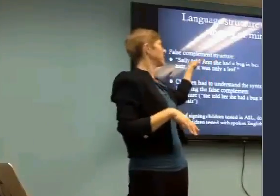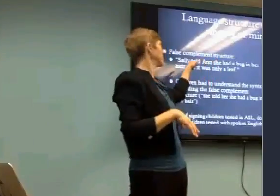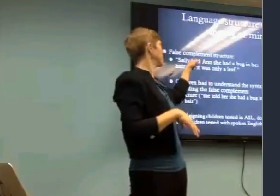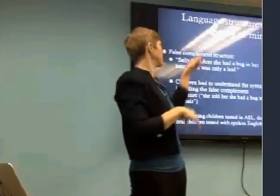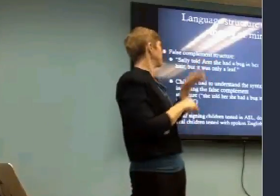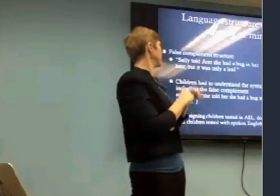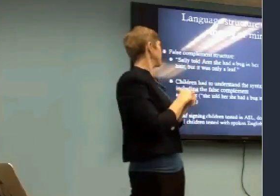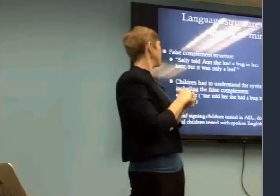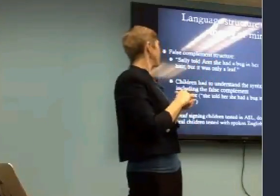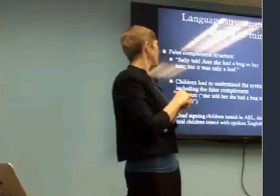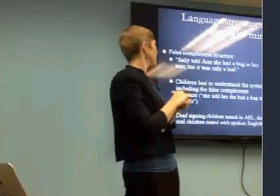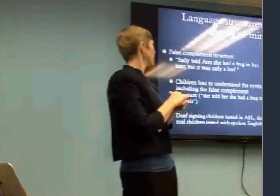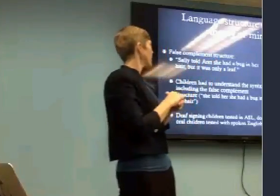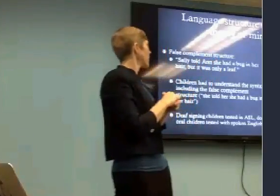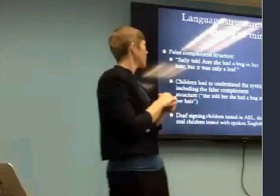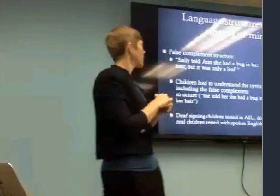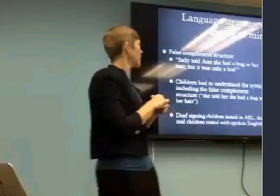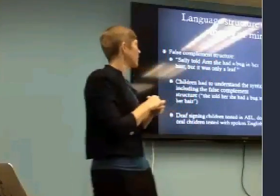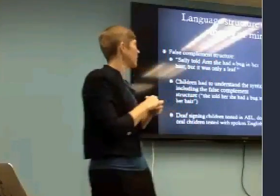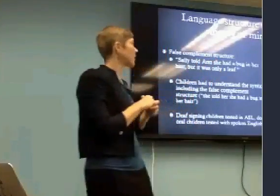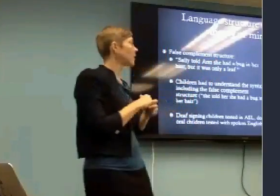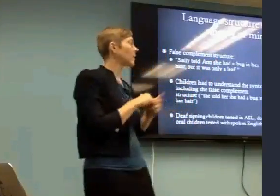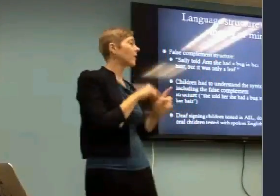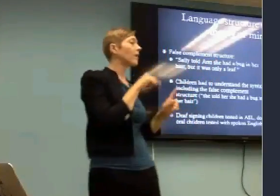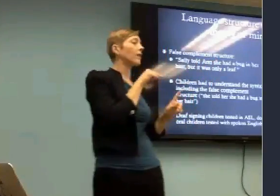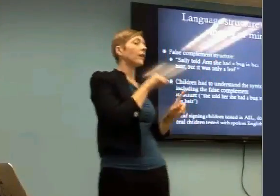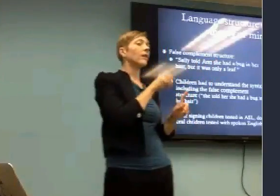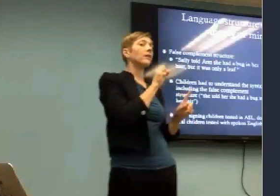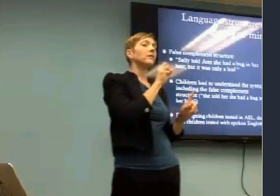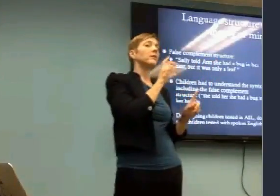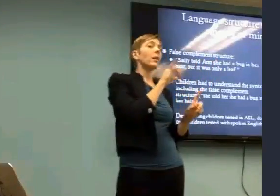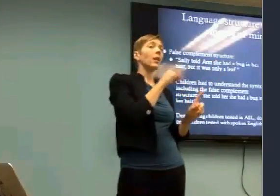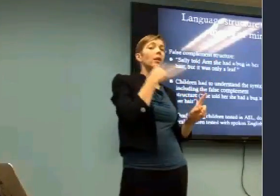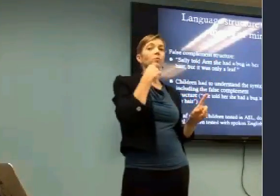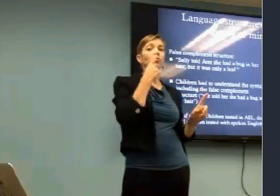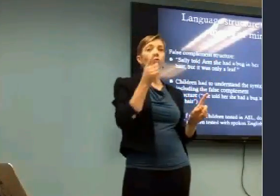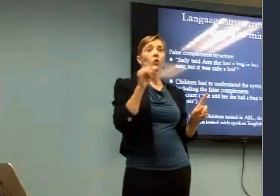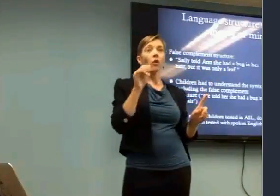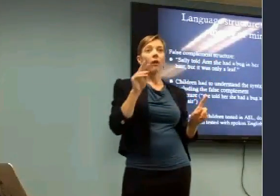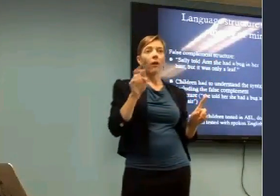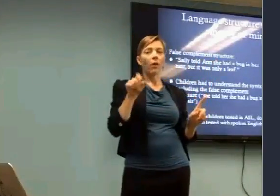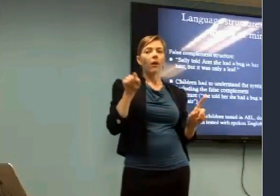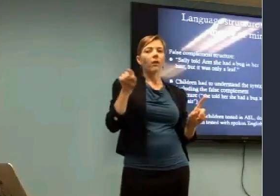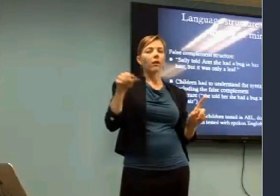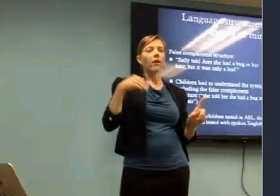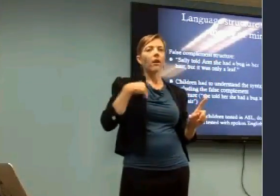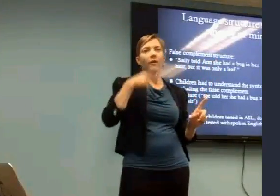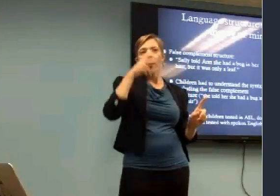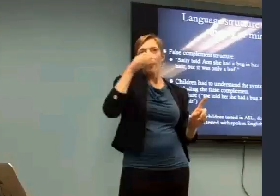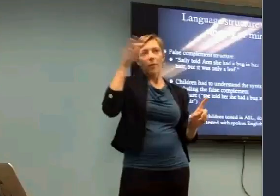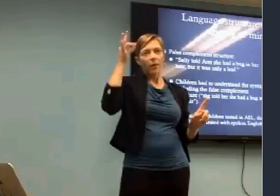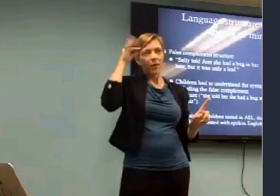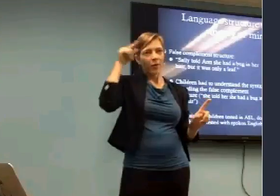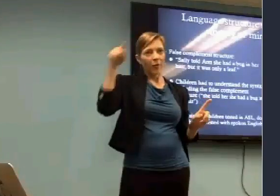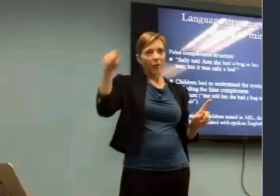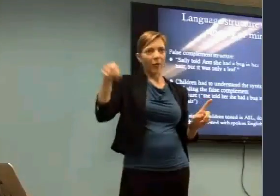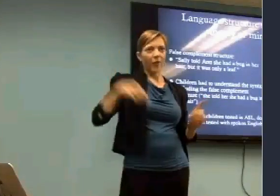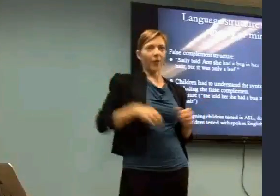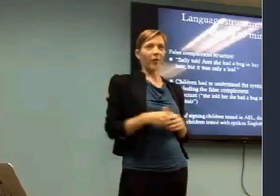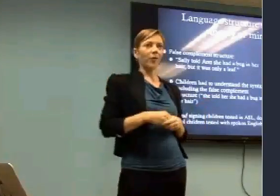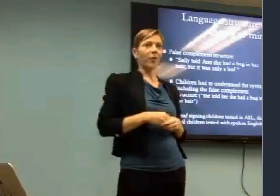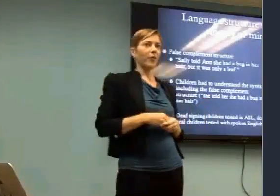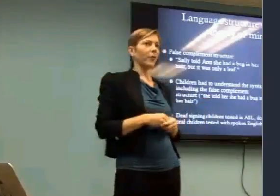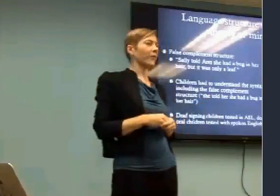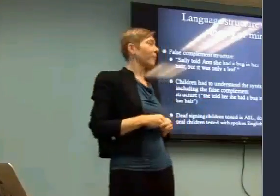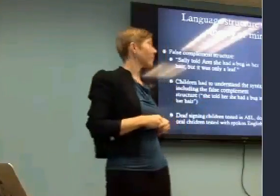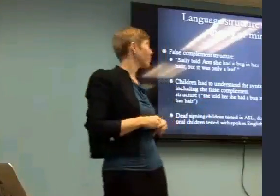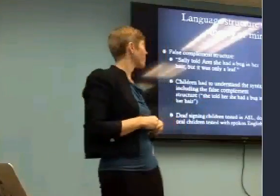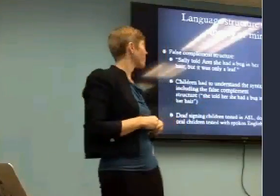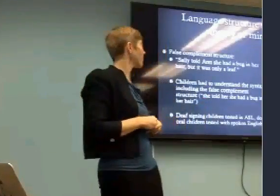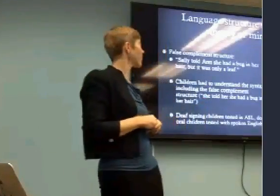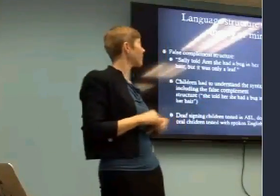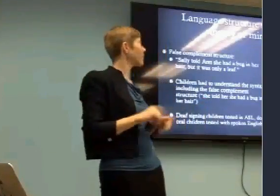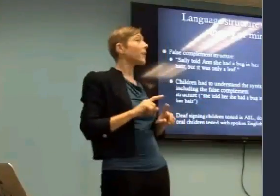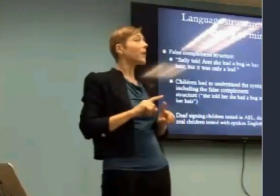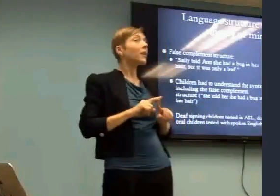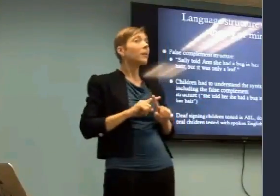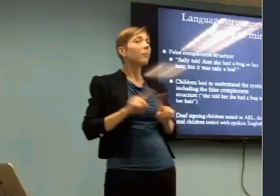And in doing these types of tasks, we look at different types of sentences, such as the one you see on the slide here. Sally told Anne she had a bug in her